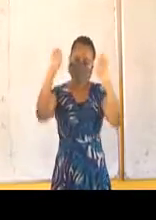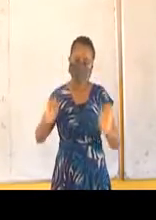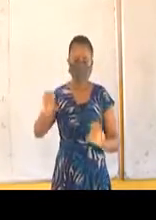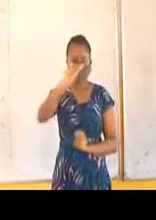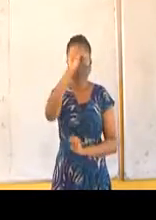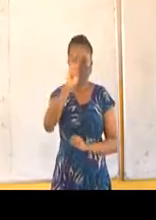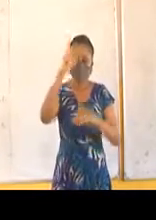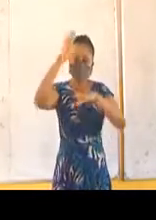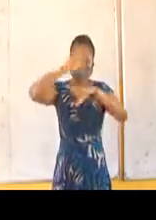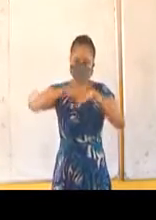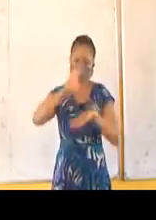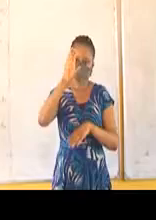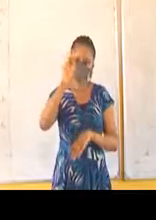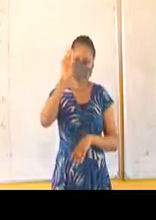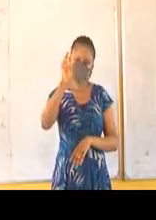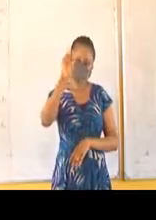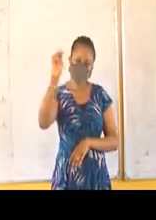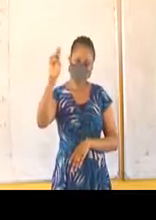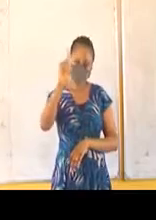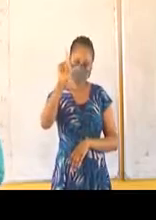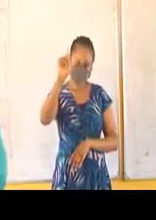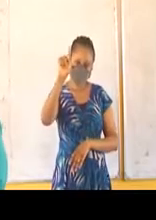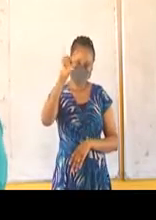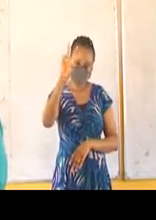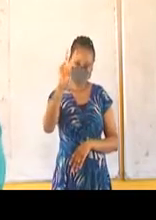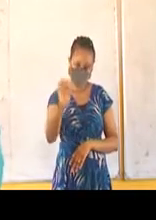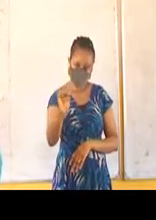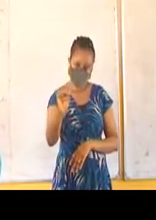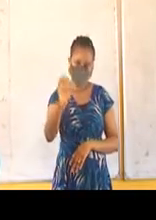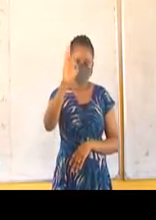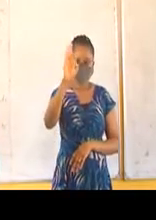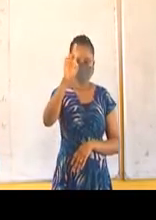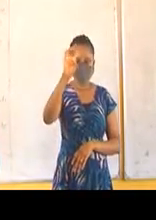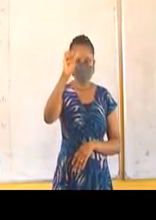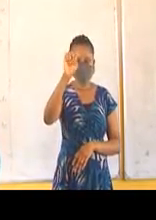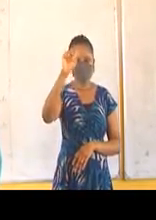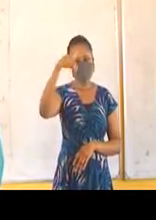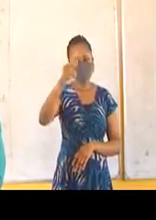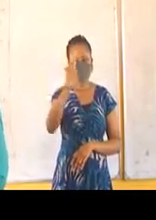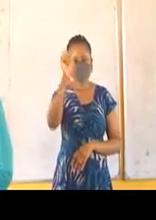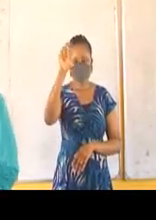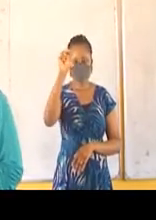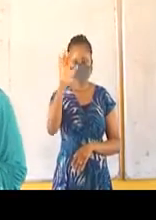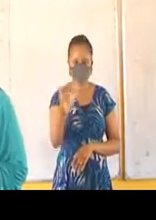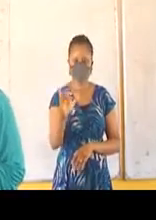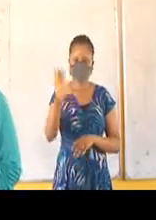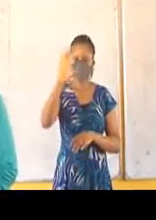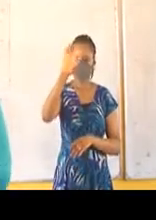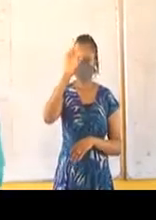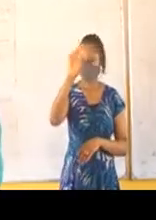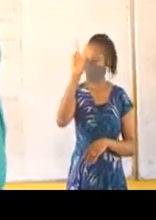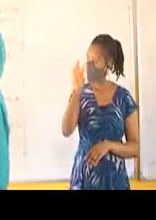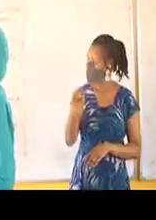cumulative frequency curve. And to do that, let us look at the question on the board.